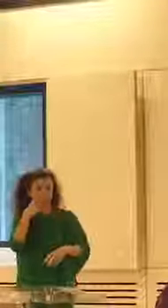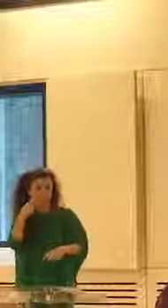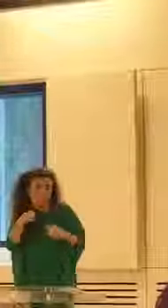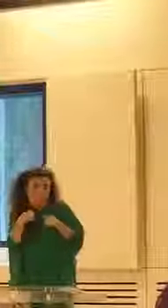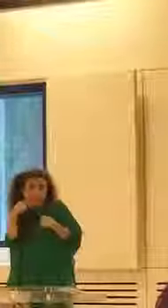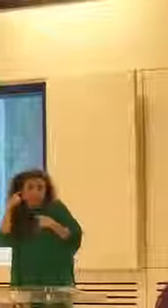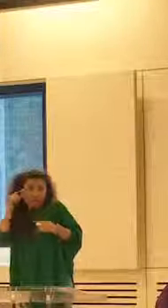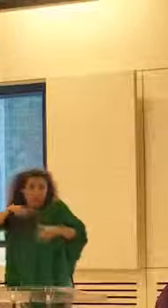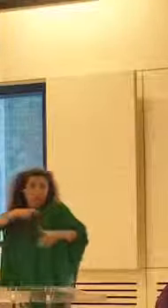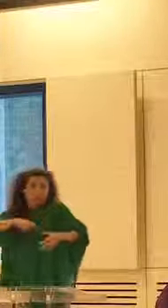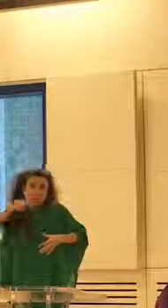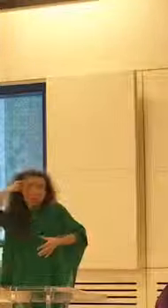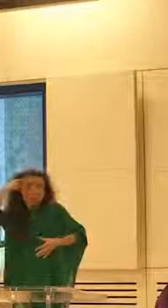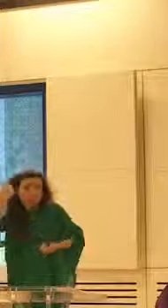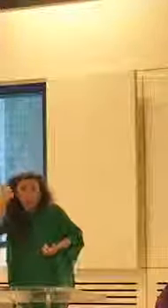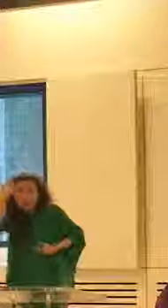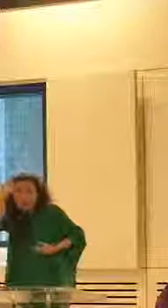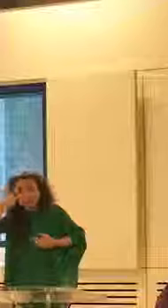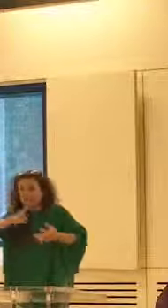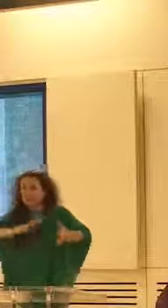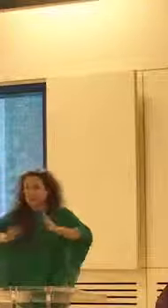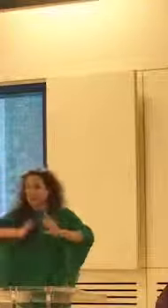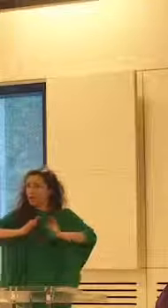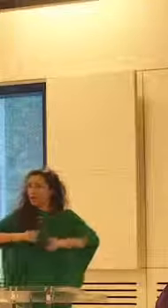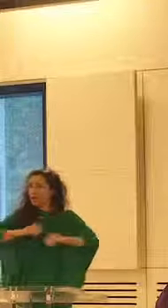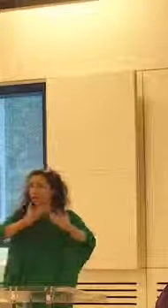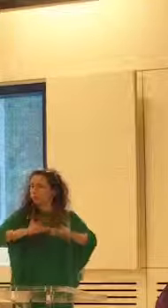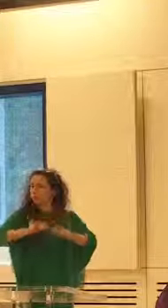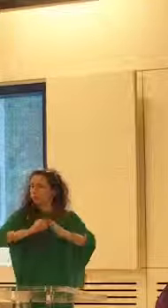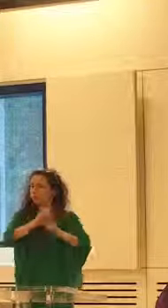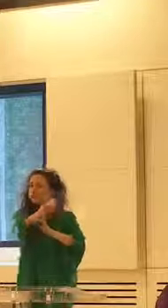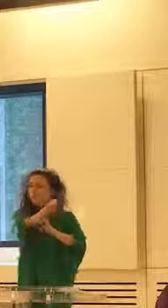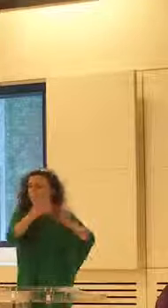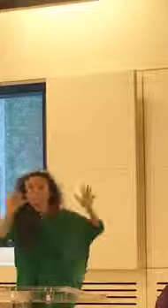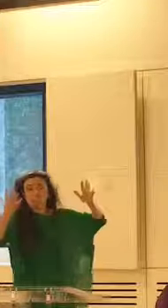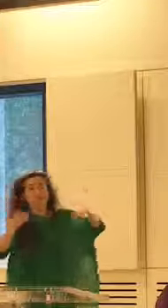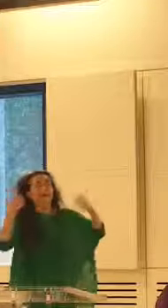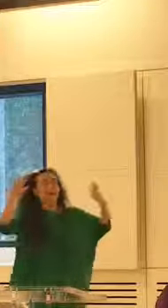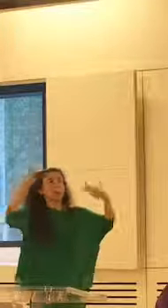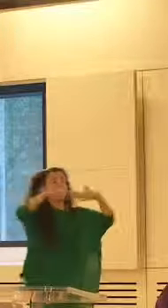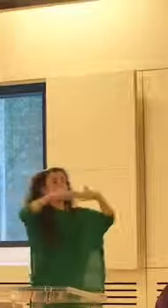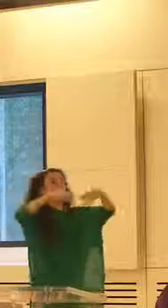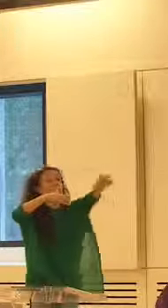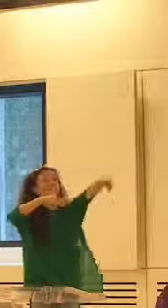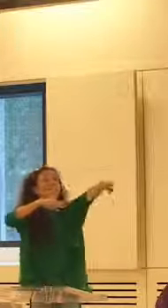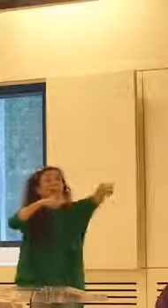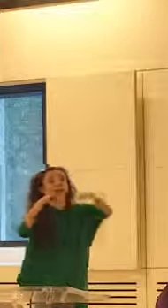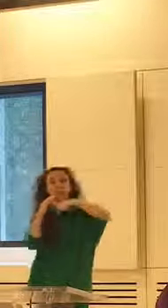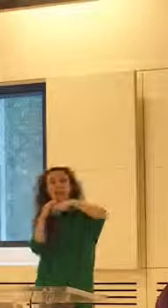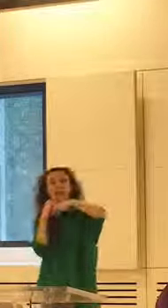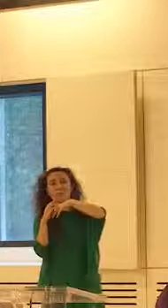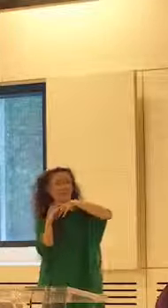and then it can be just sent so easily. I think that Glide is a good way to say something quickly and to send it out